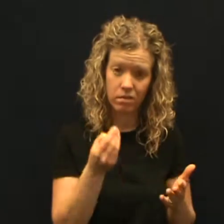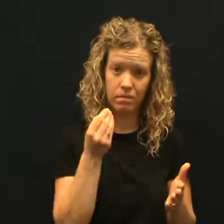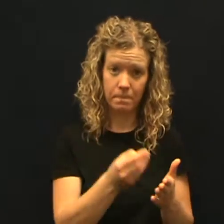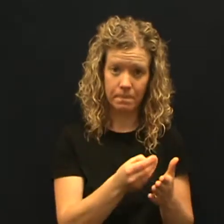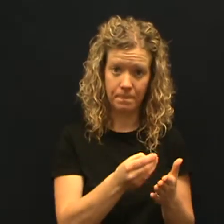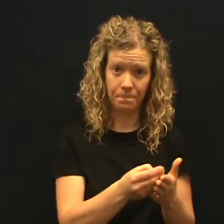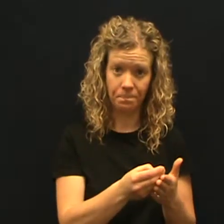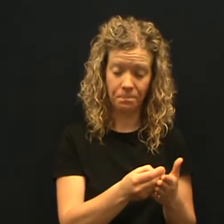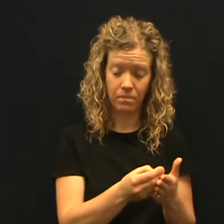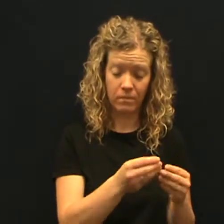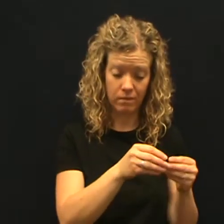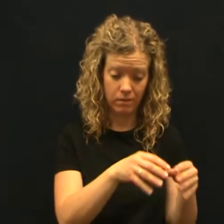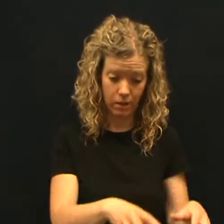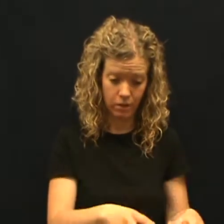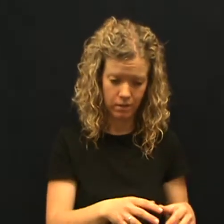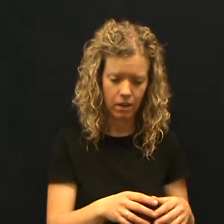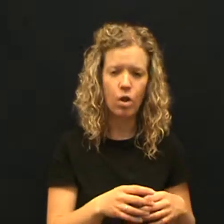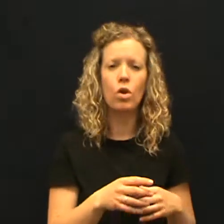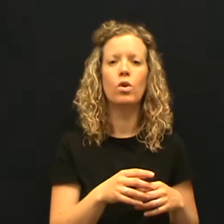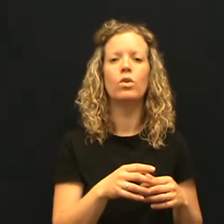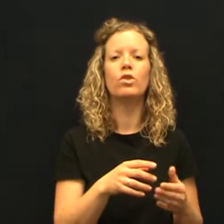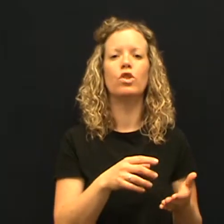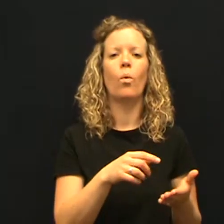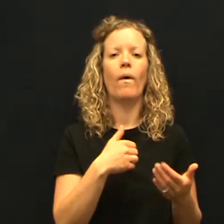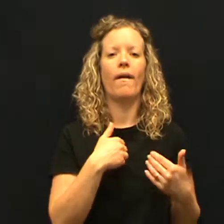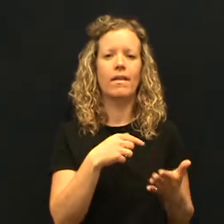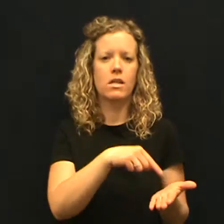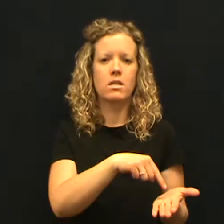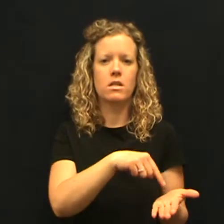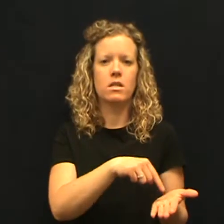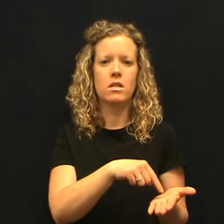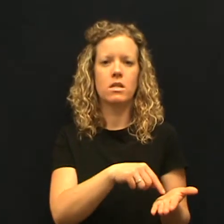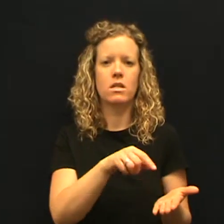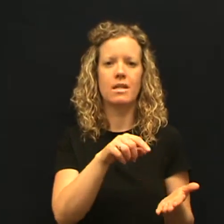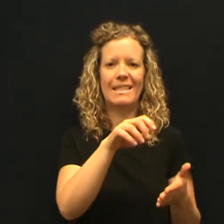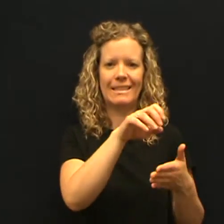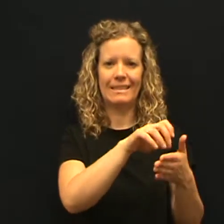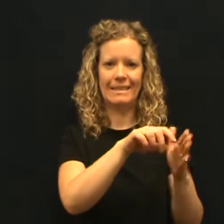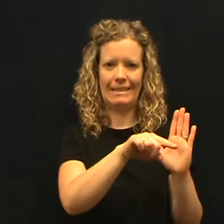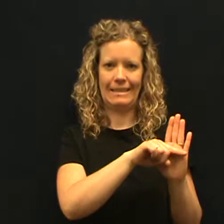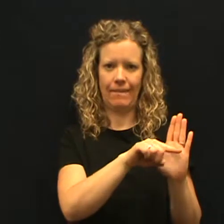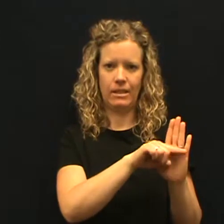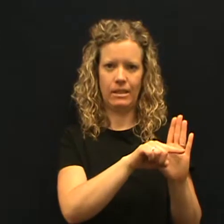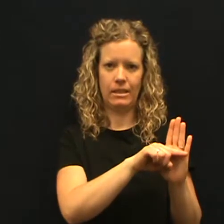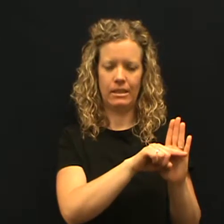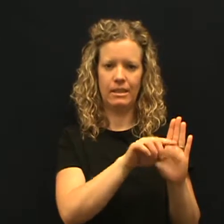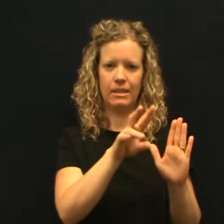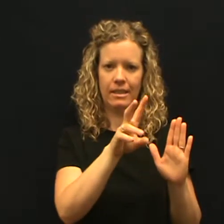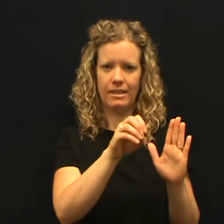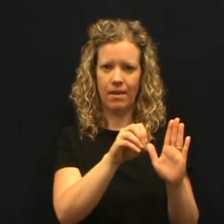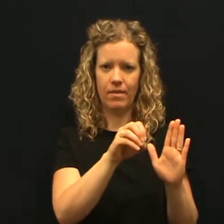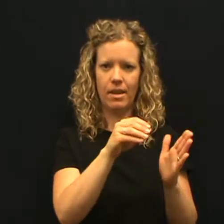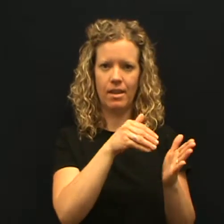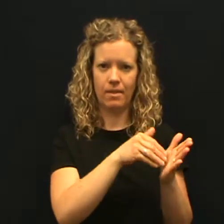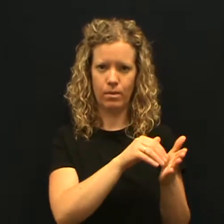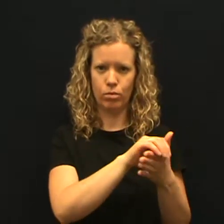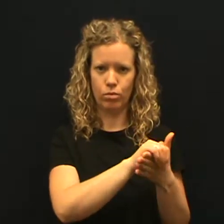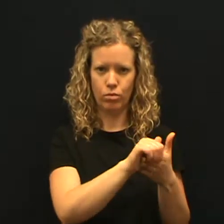show that they have a retained earnings deficit of $70,000 in 2009. Now, that would tell us that